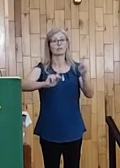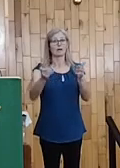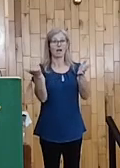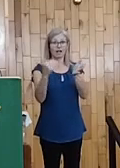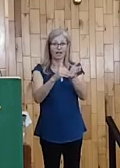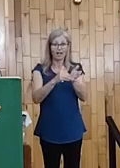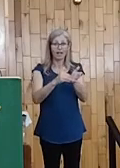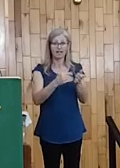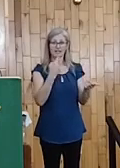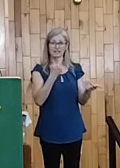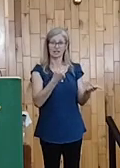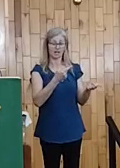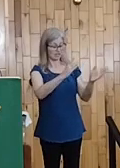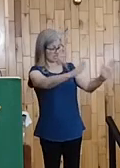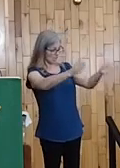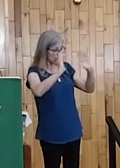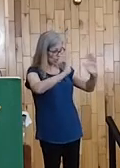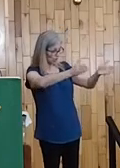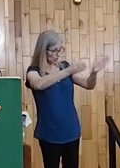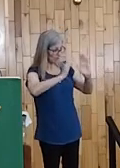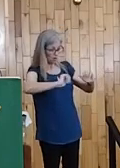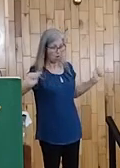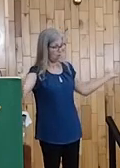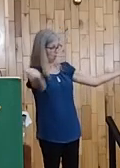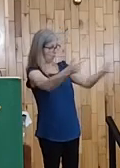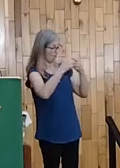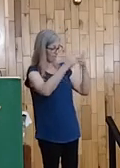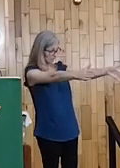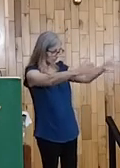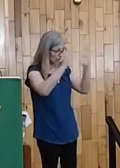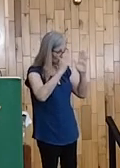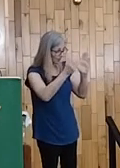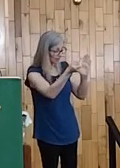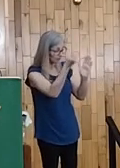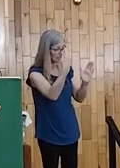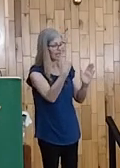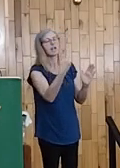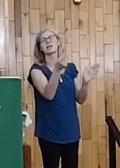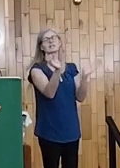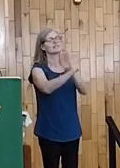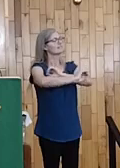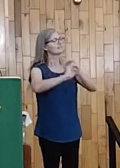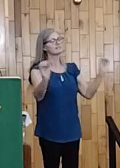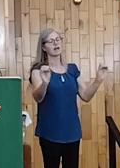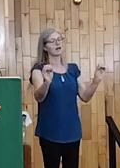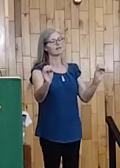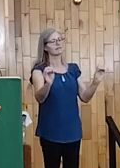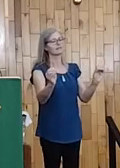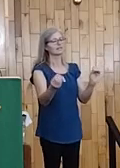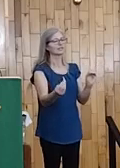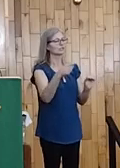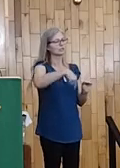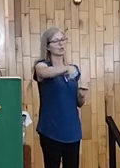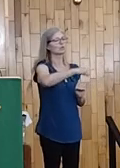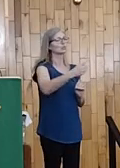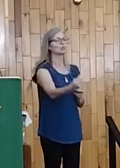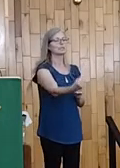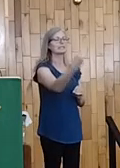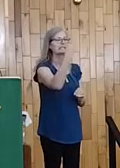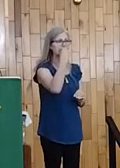to them, "Hear me, all of you, and understand. Nothing enters one from outside.